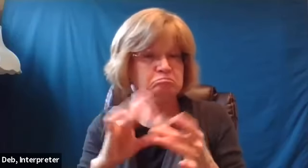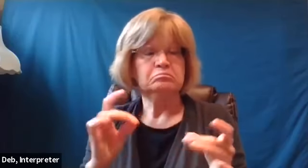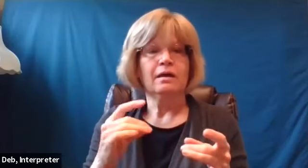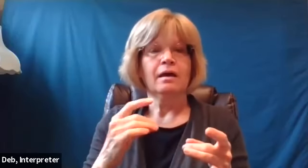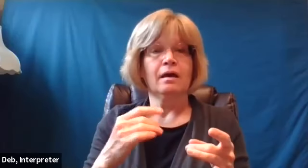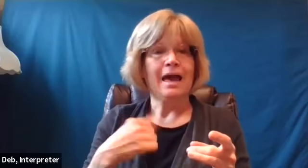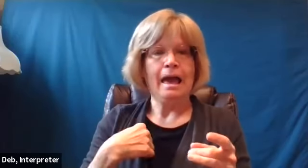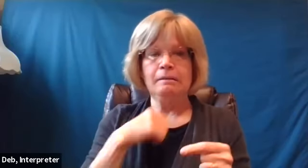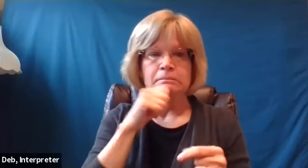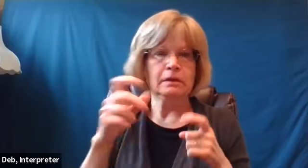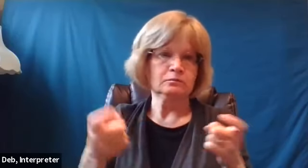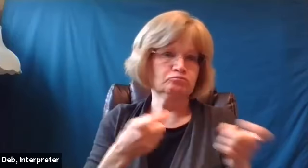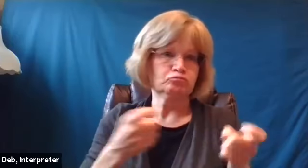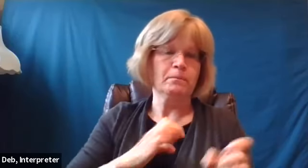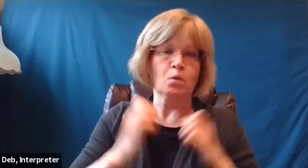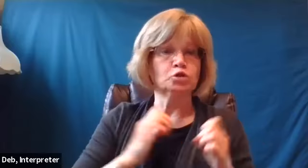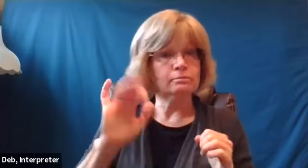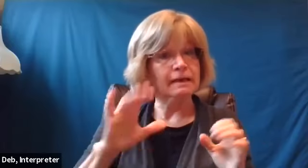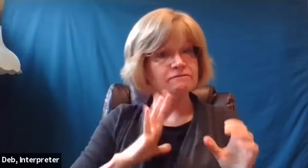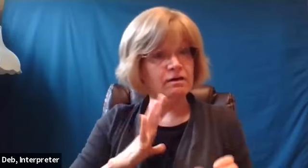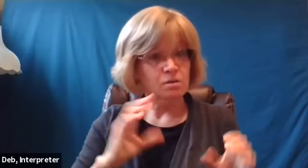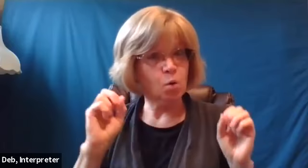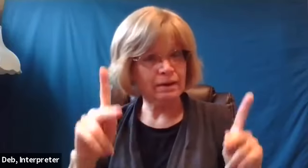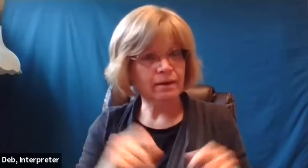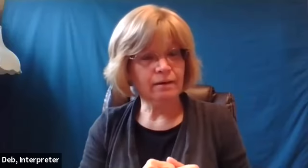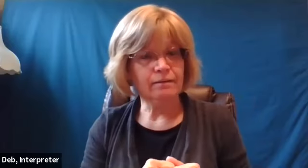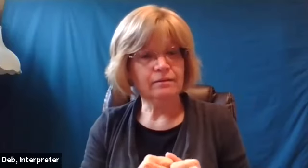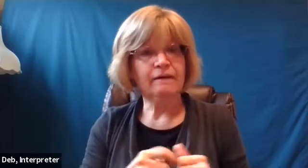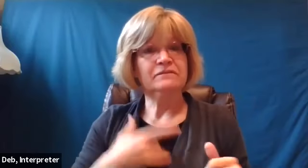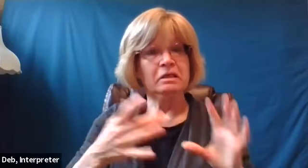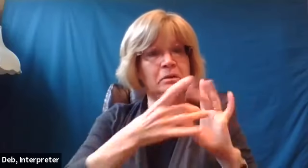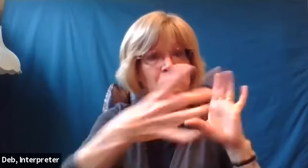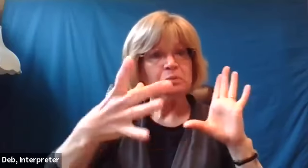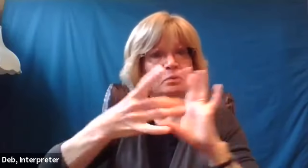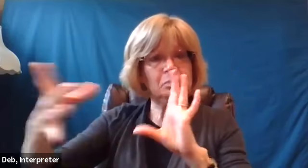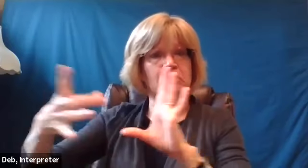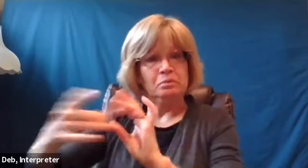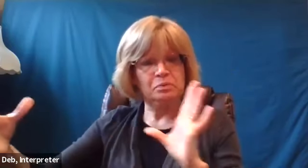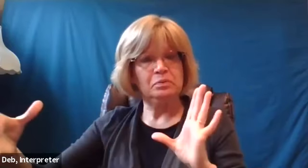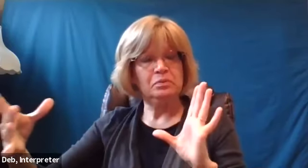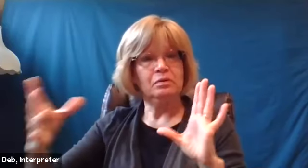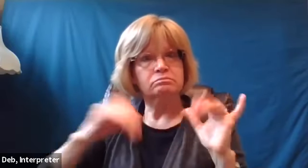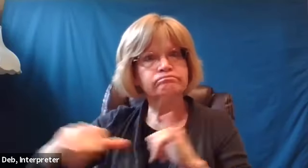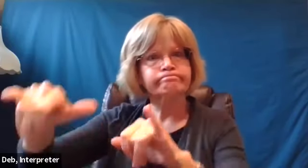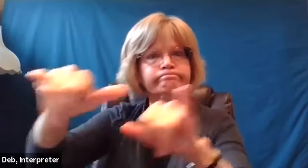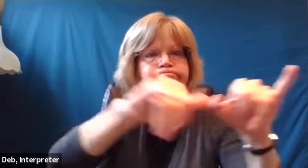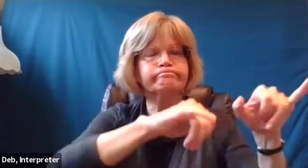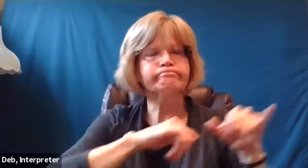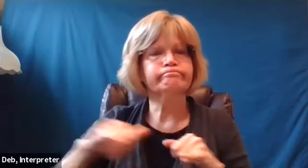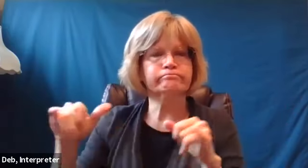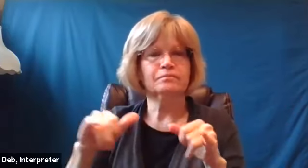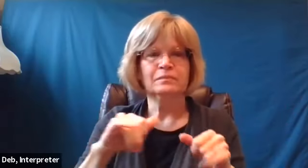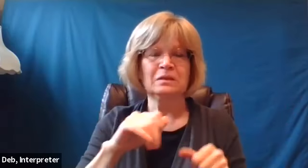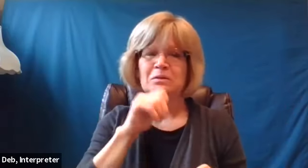okay. He brought the light that feeling alone and disconnected was common. And I don't have to lie and pretend that I have